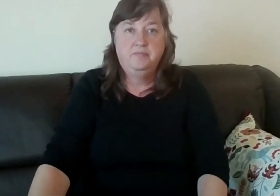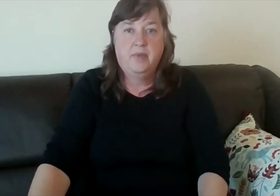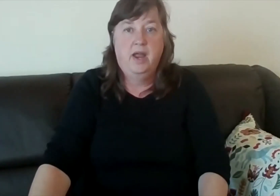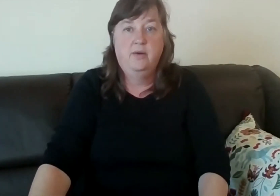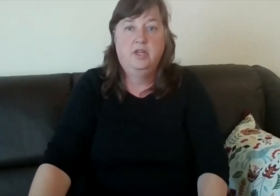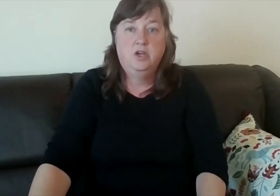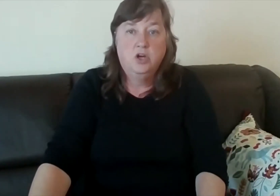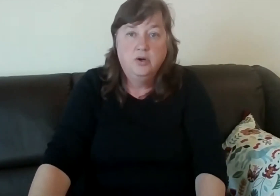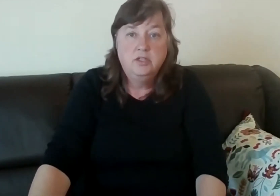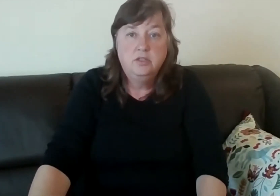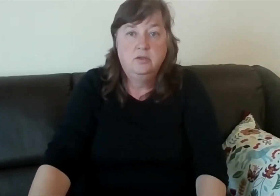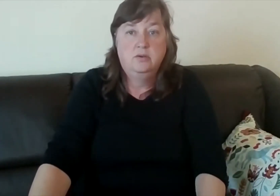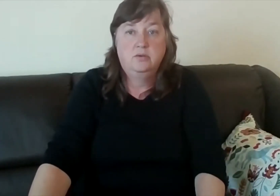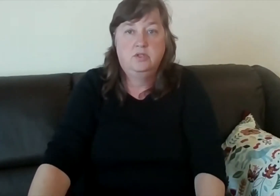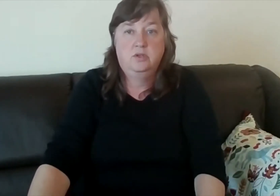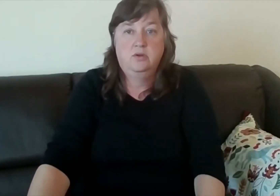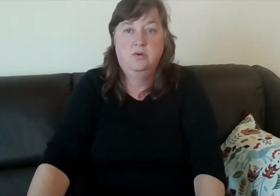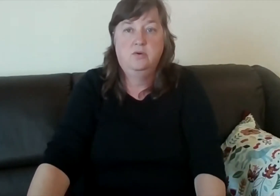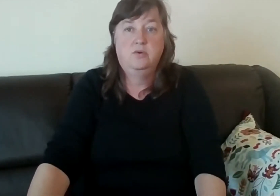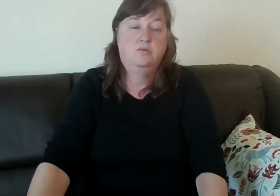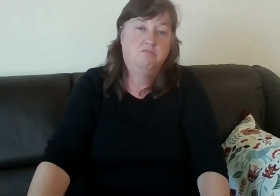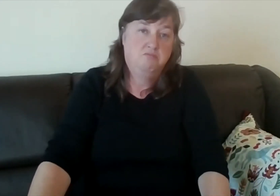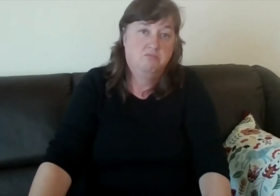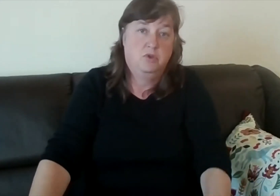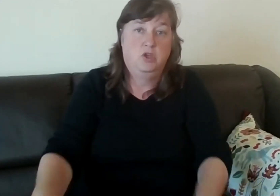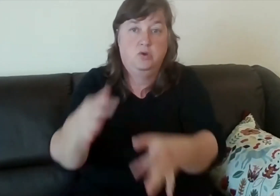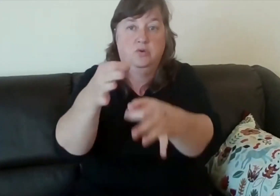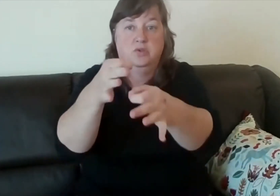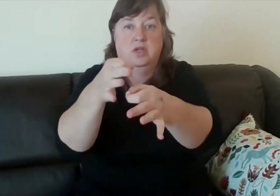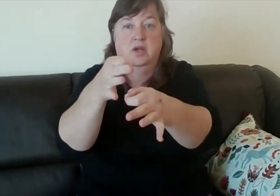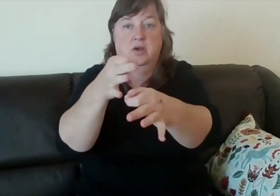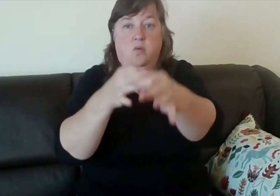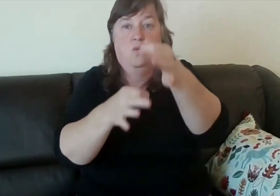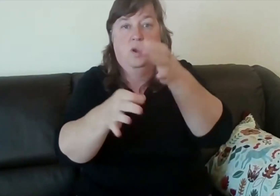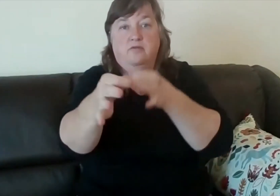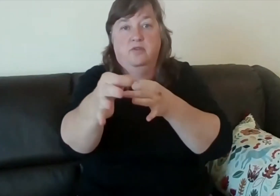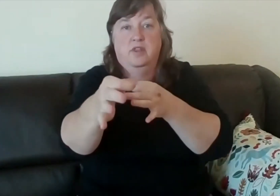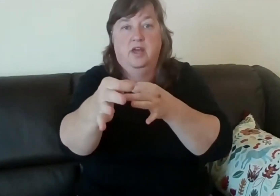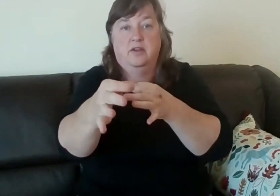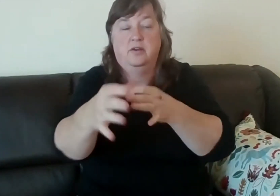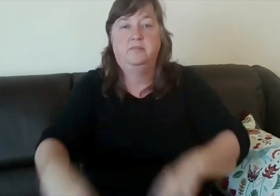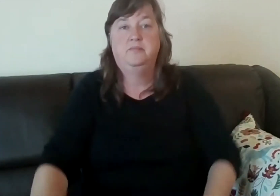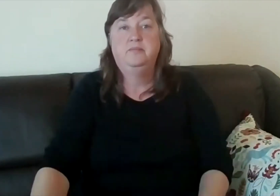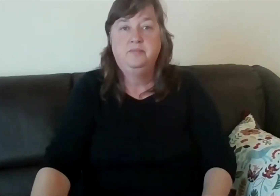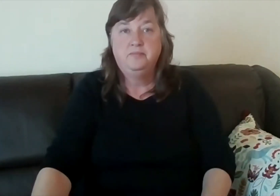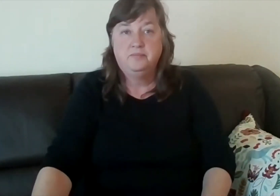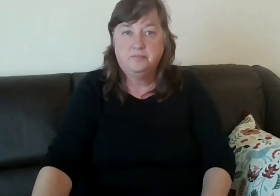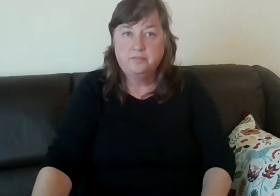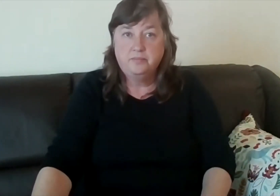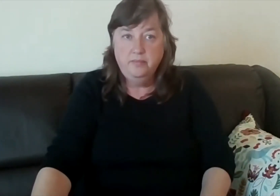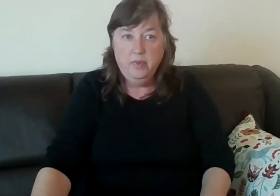I would encourage you to use the one for the other.